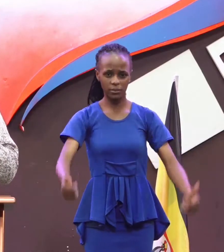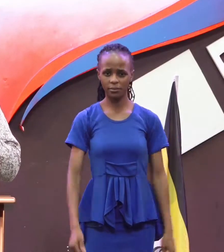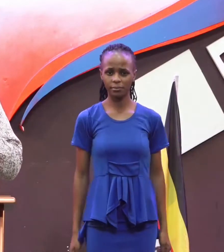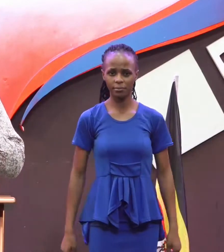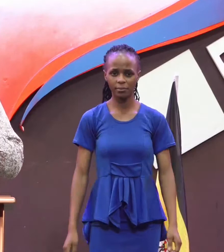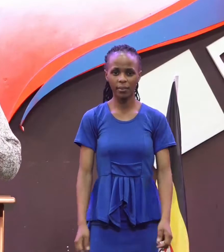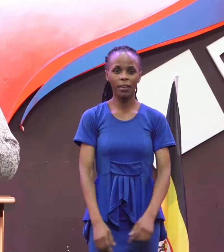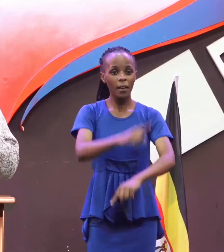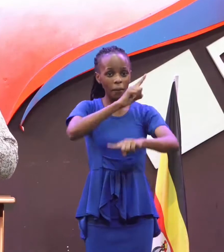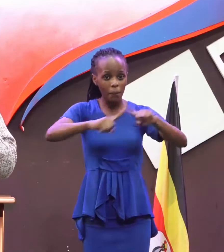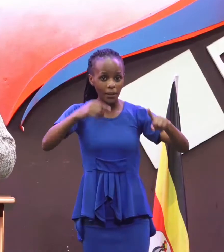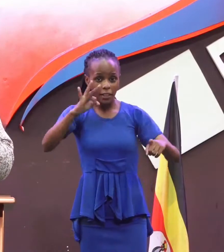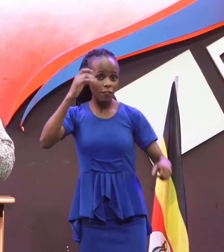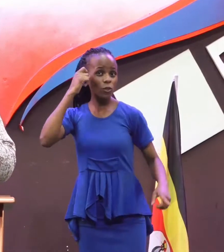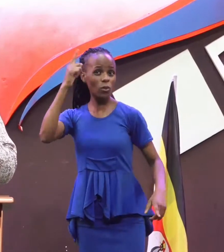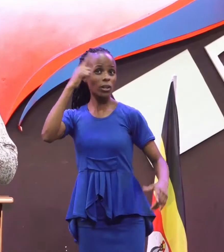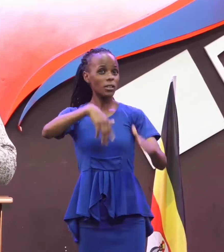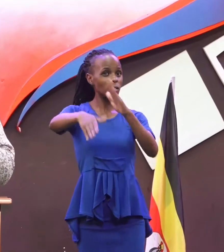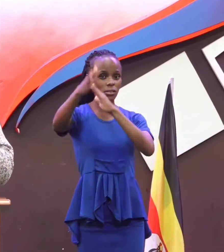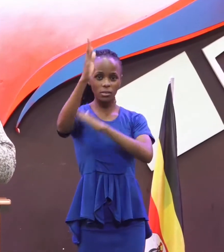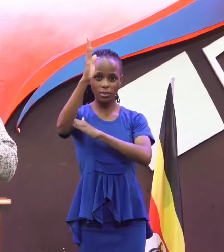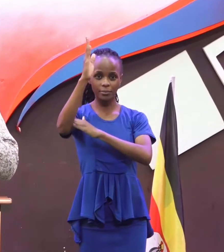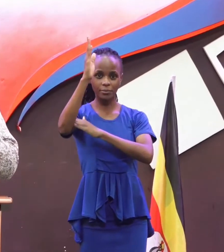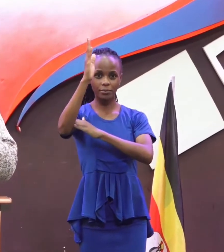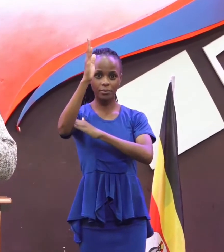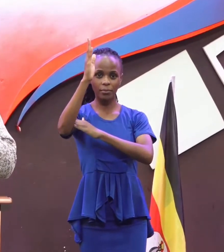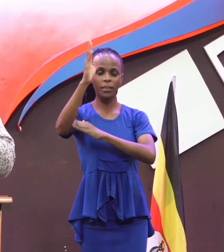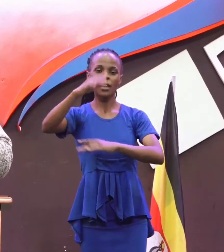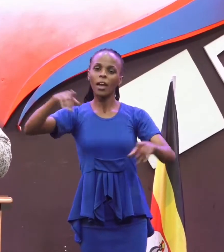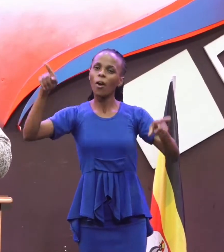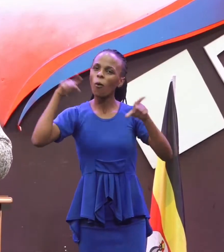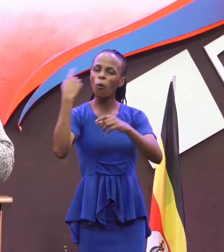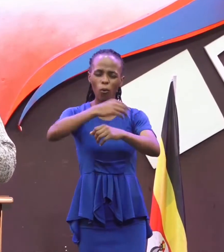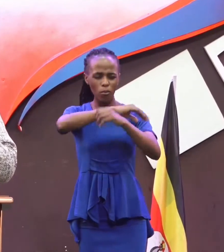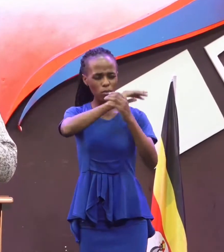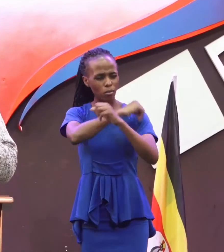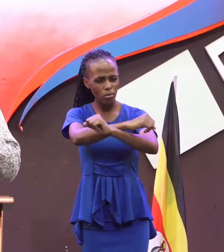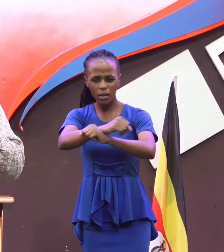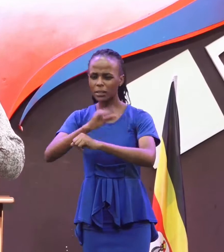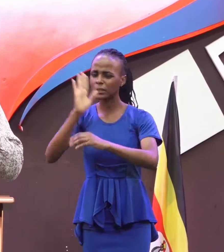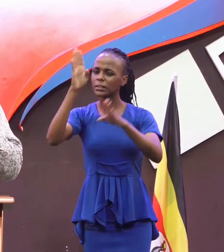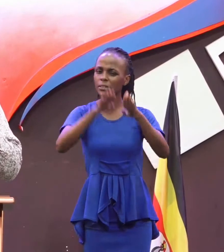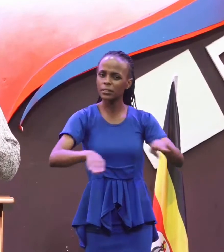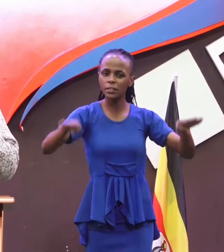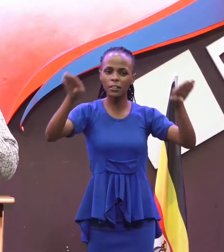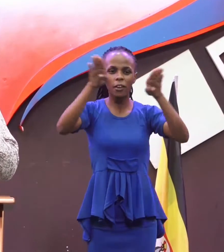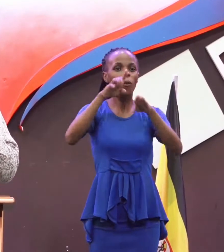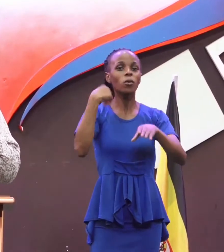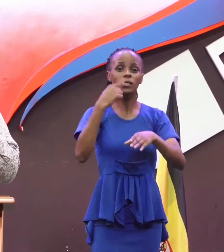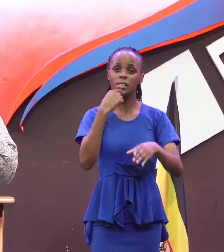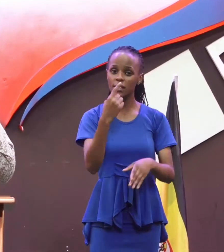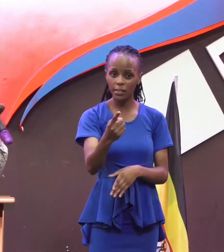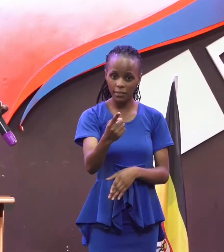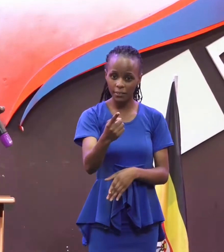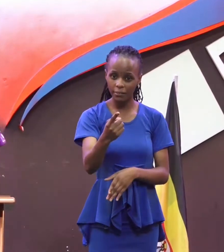be good. But if you'll understand God, the Lord who keeps the covenant, the